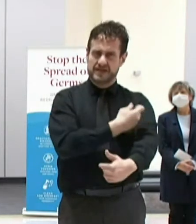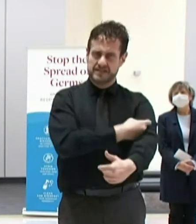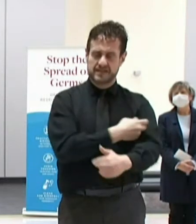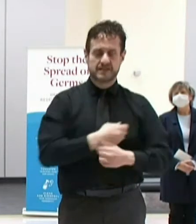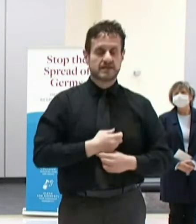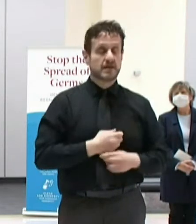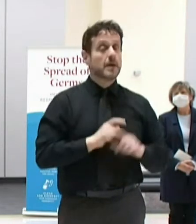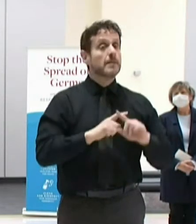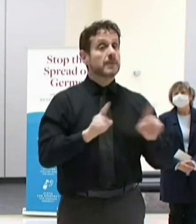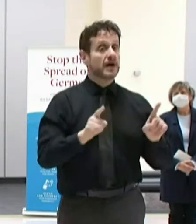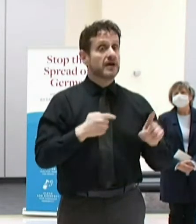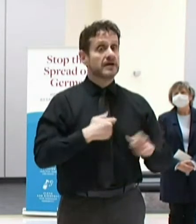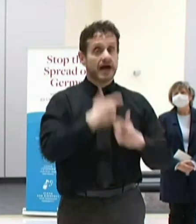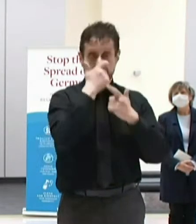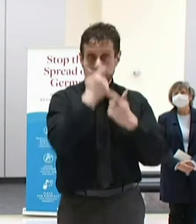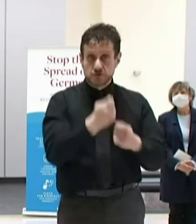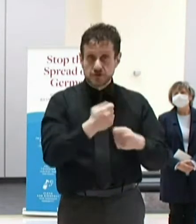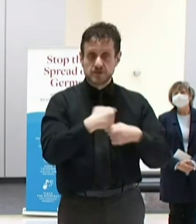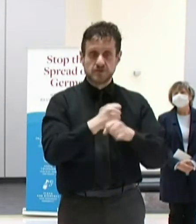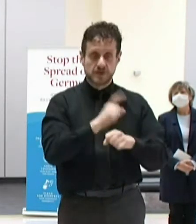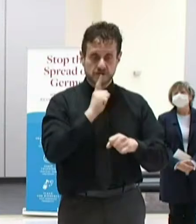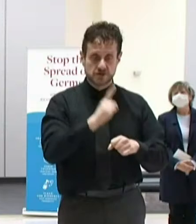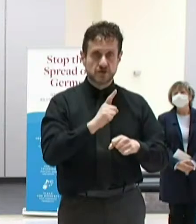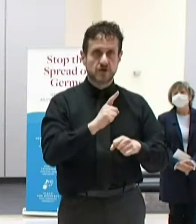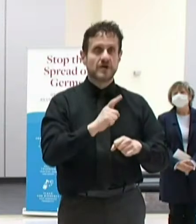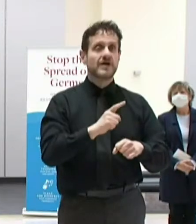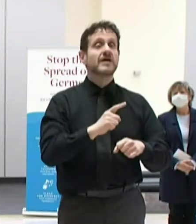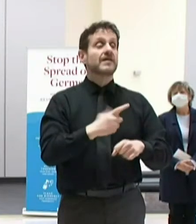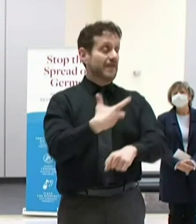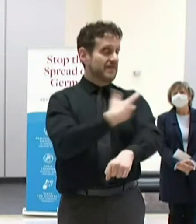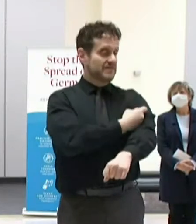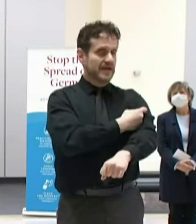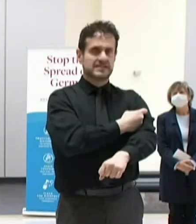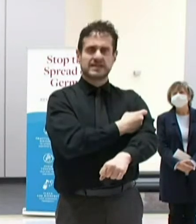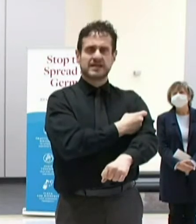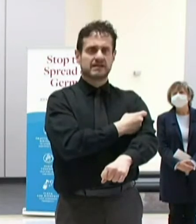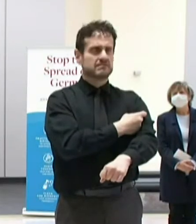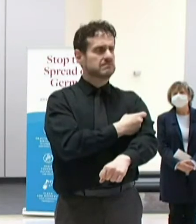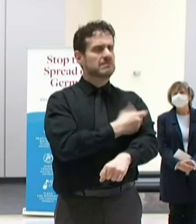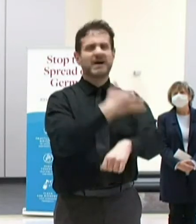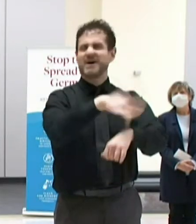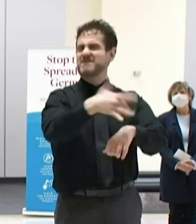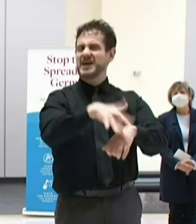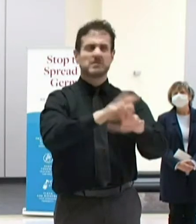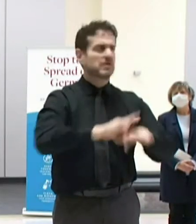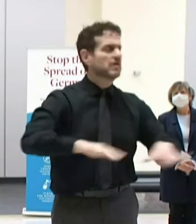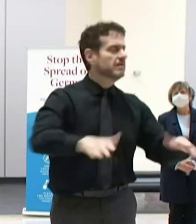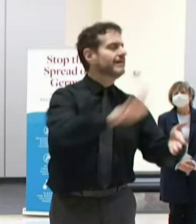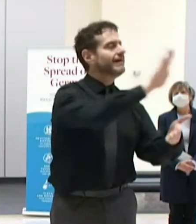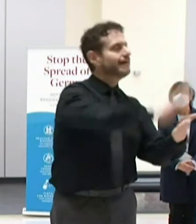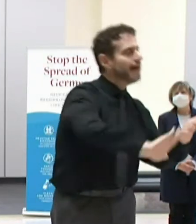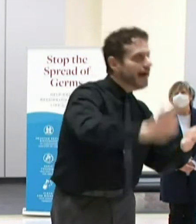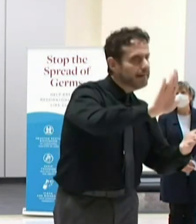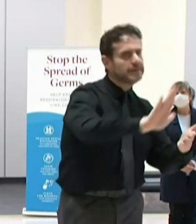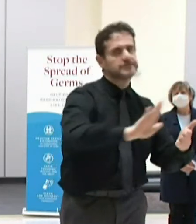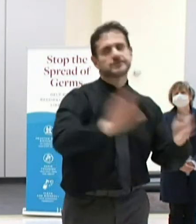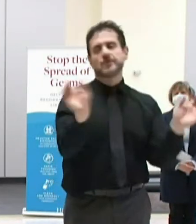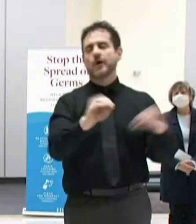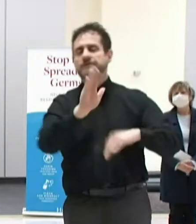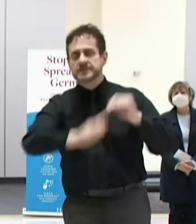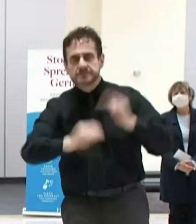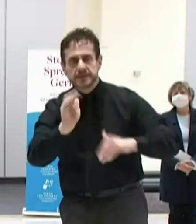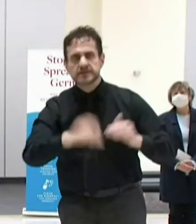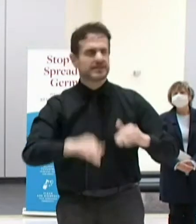very interested, though, in making sure that we're making it so available in places like on campus now here at the end of the